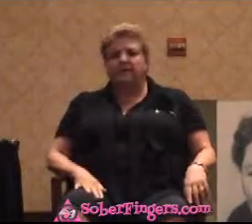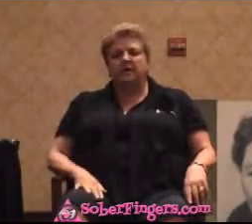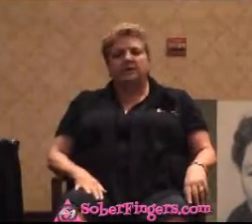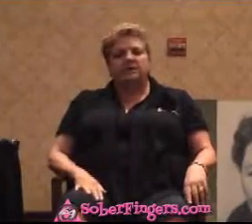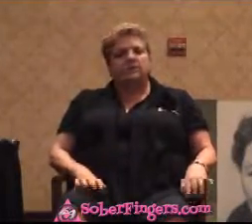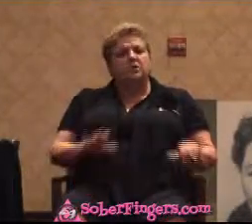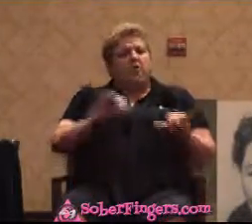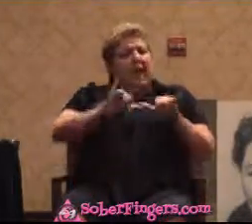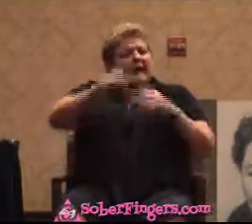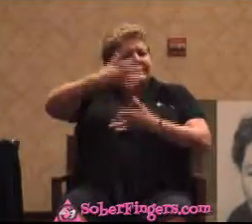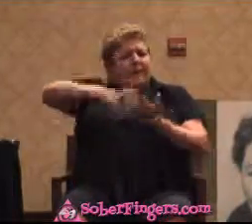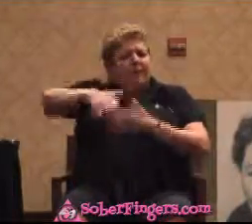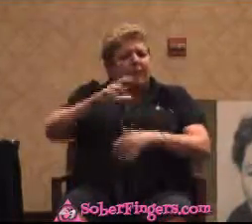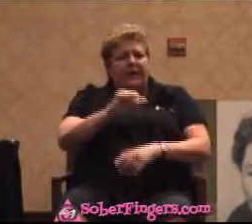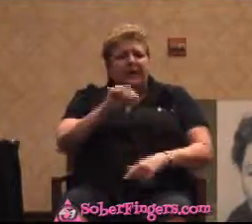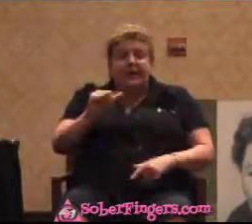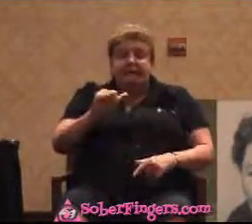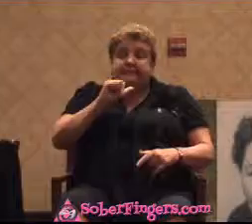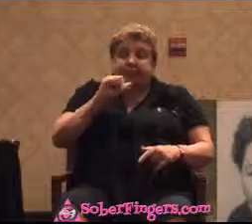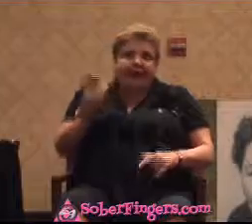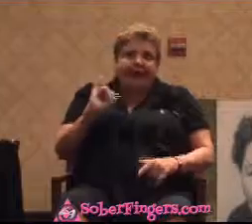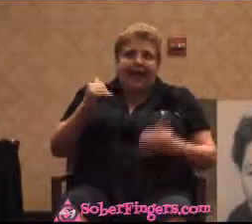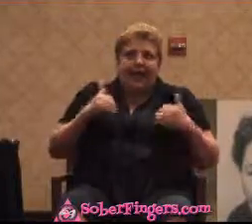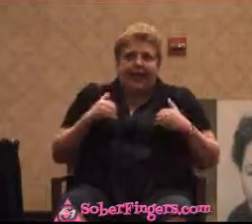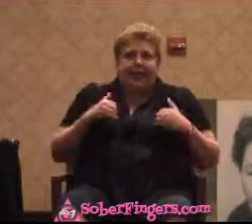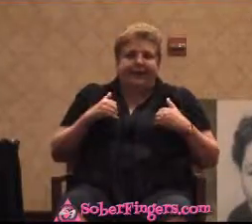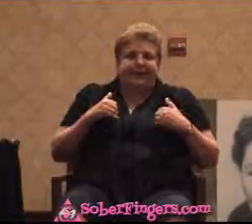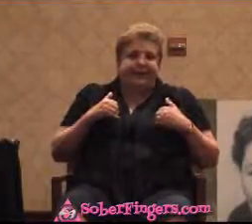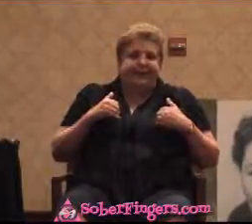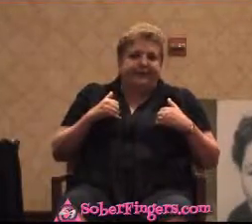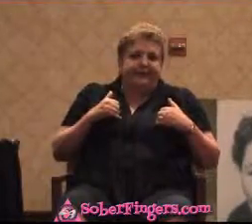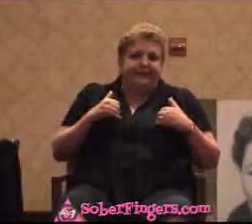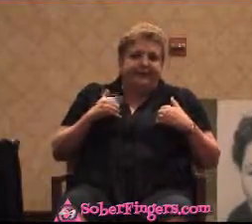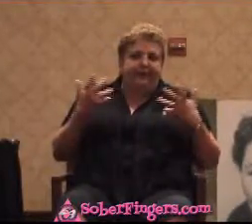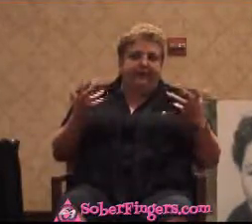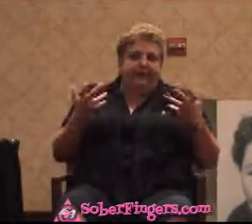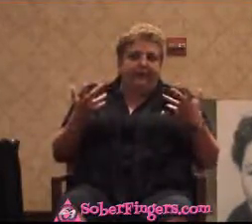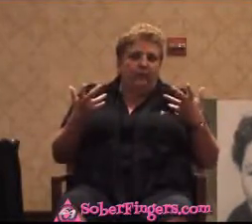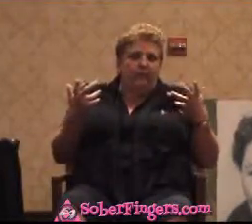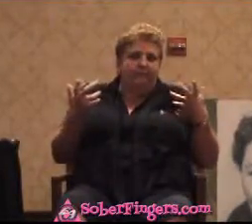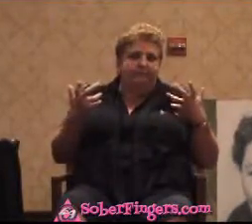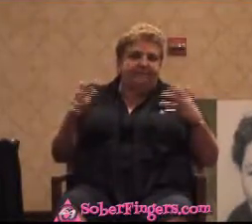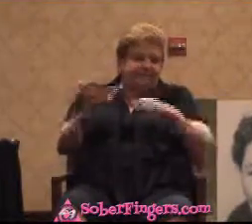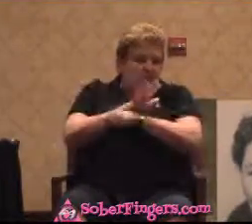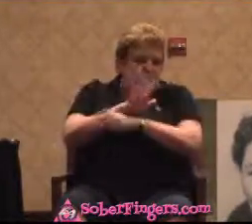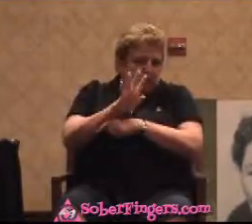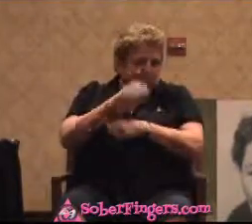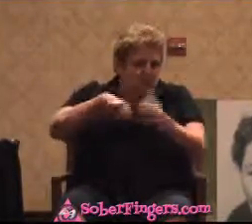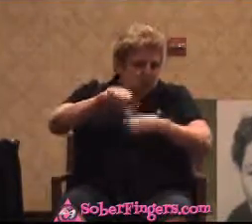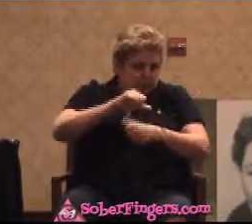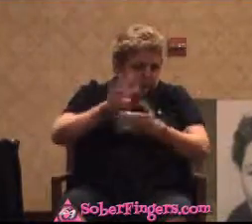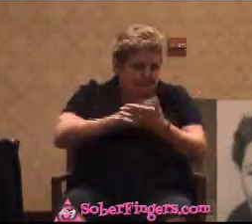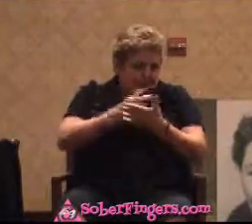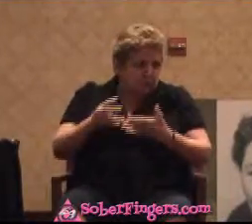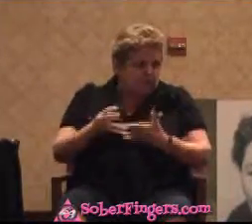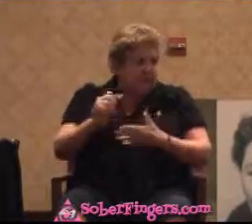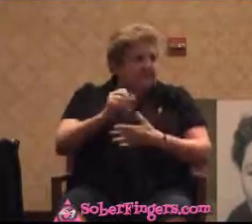AA because it wasn't like I had, a huge social schedule or anything. And so I stayed around, and I'm known as